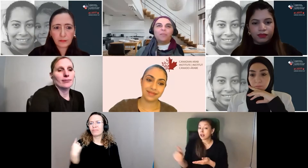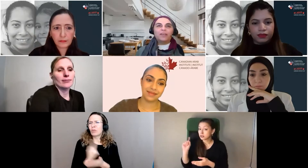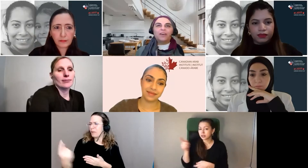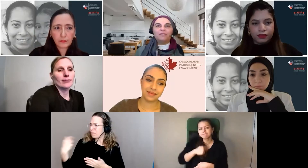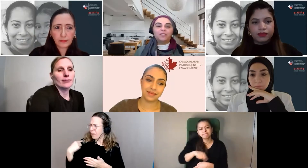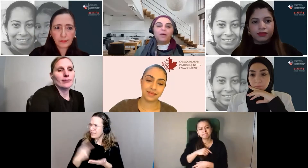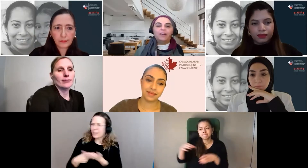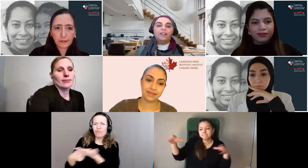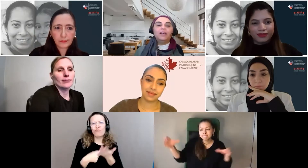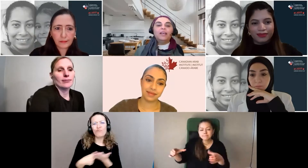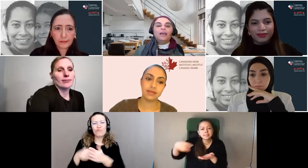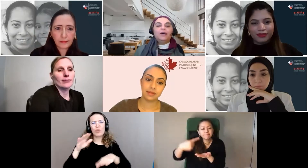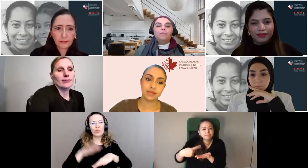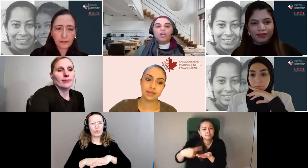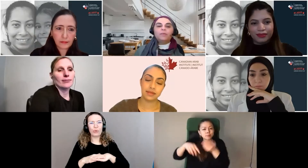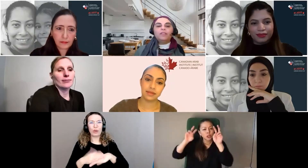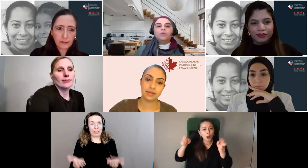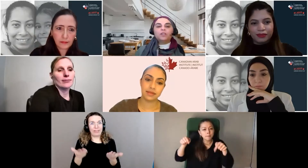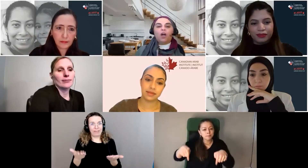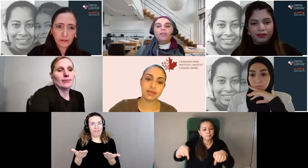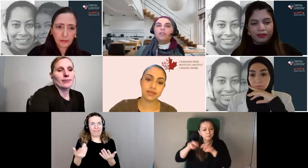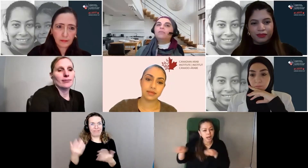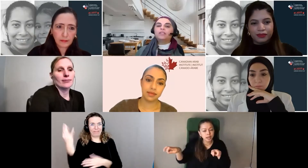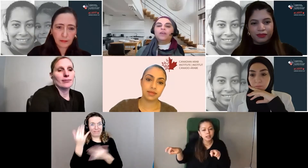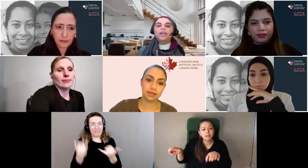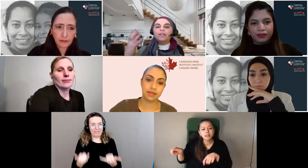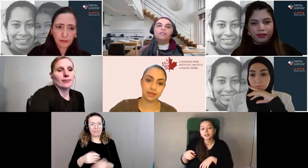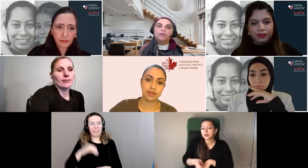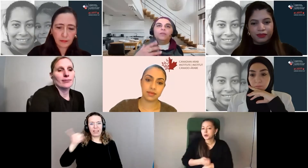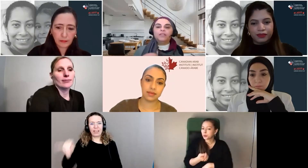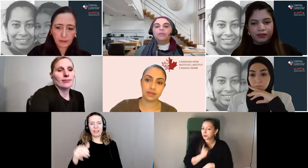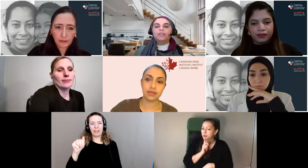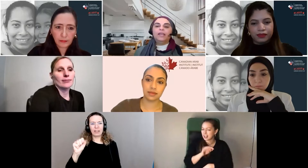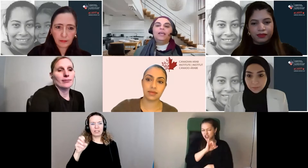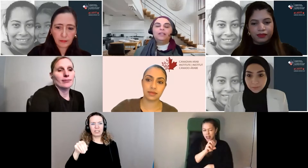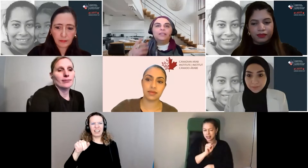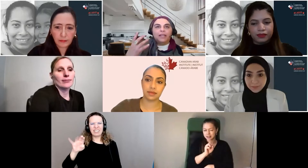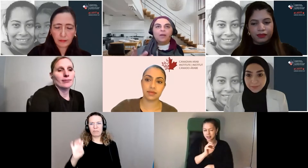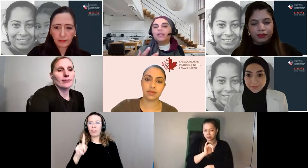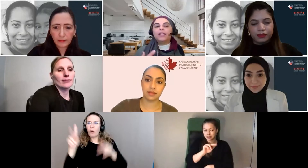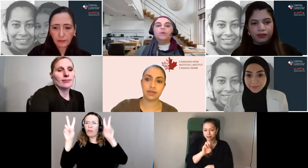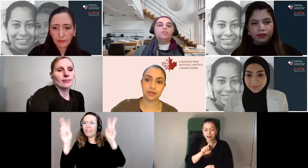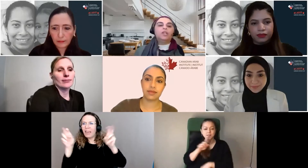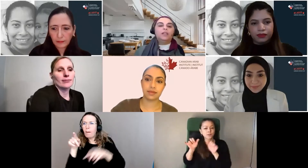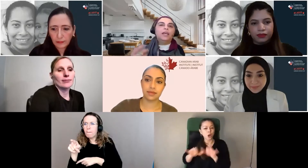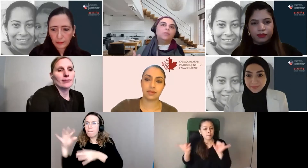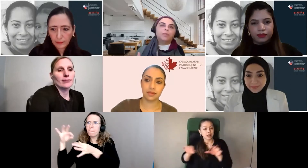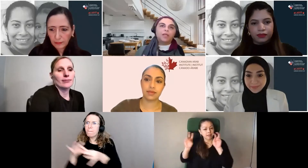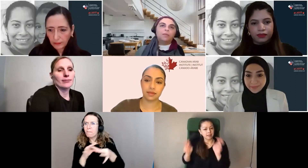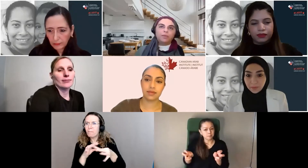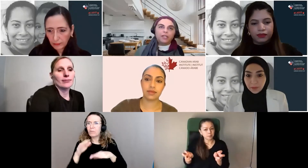the topic of this panel, Jasmine, there was a common theme that is very evident around the table today, and it is the Arabic language and